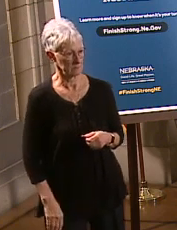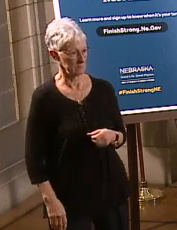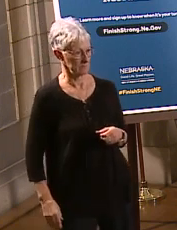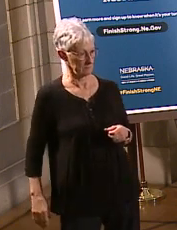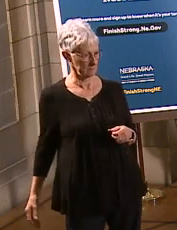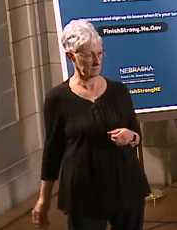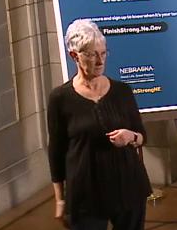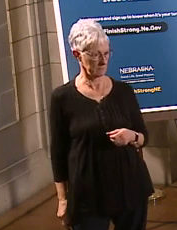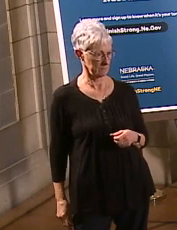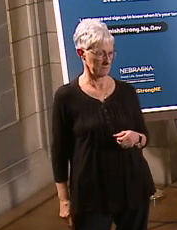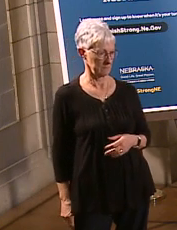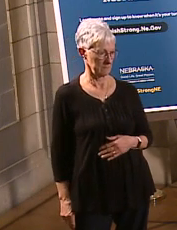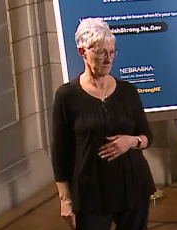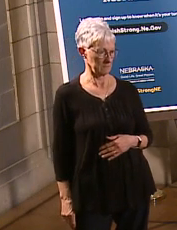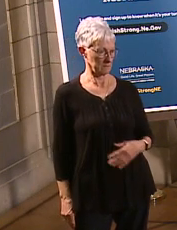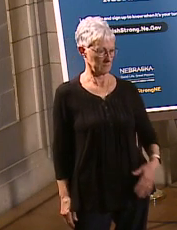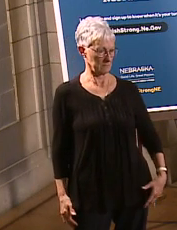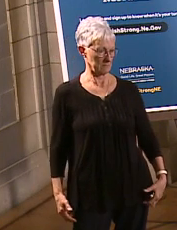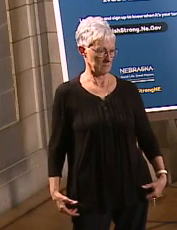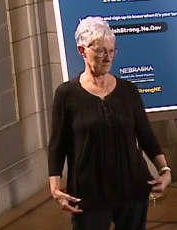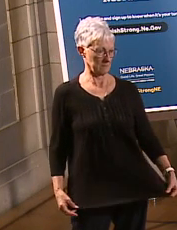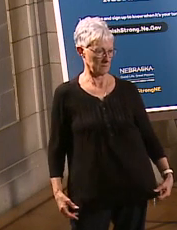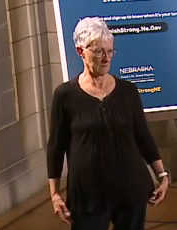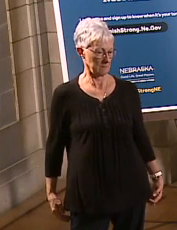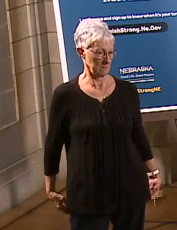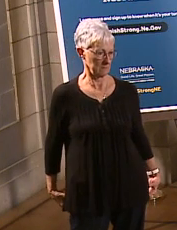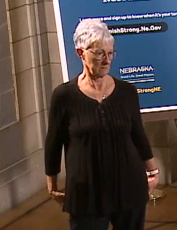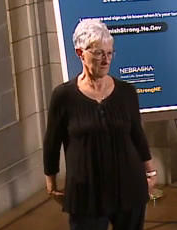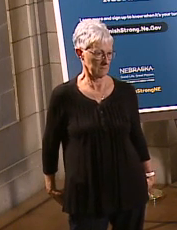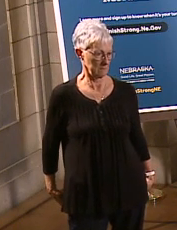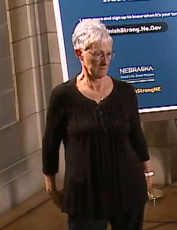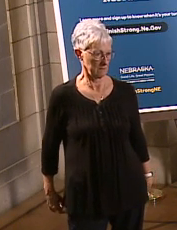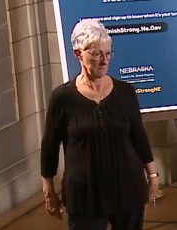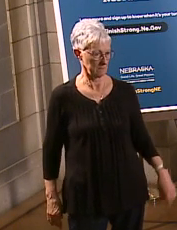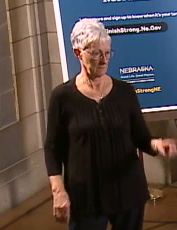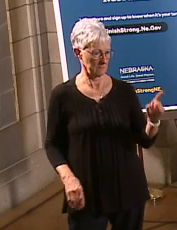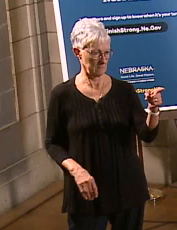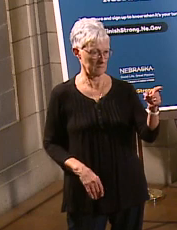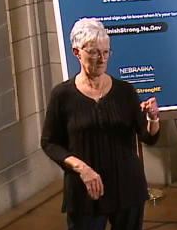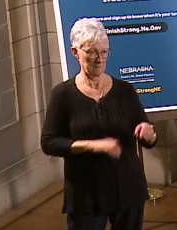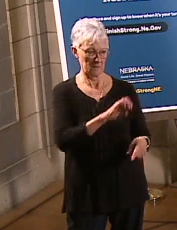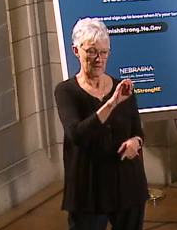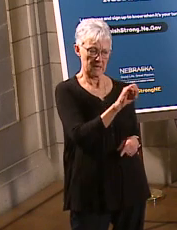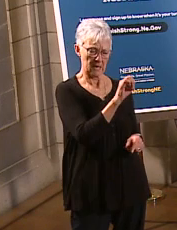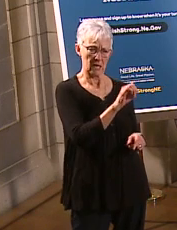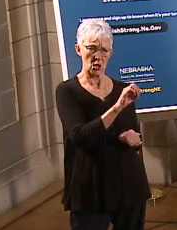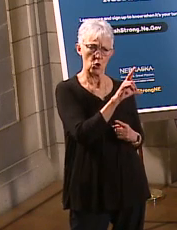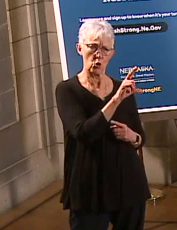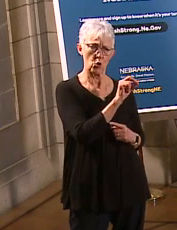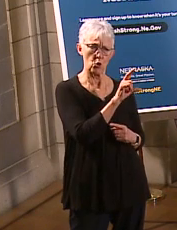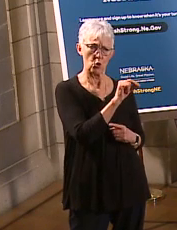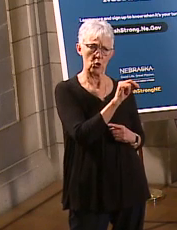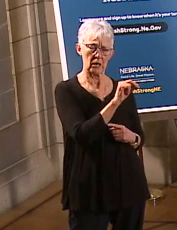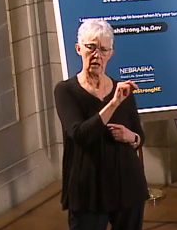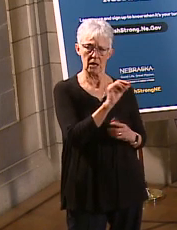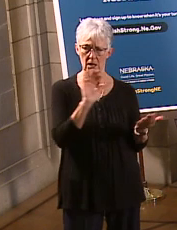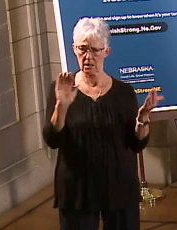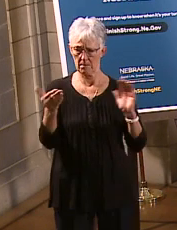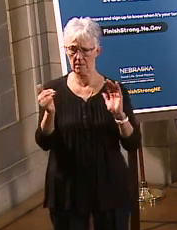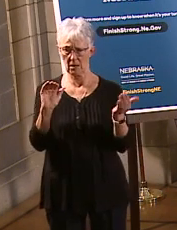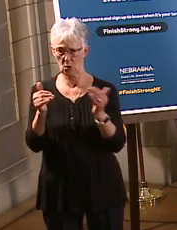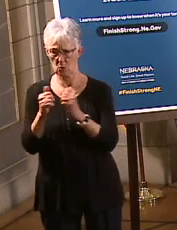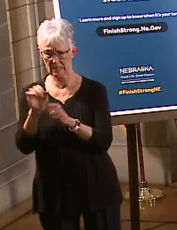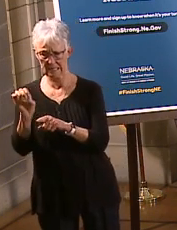this may be an uninformed question. Doesn't the miles per gallon get affected when you use E30 rather than E10? In